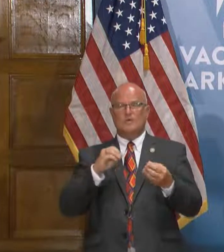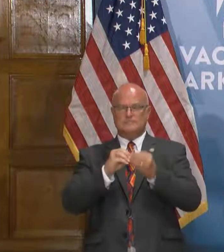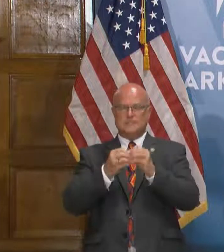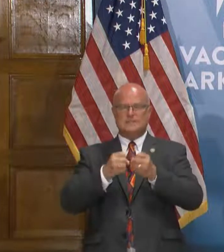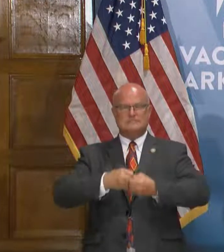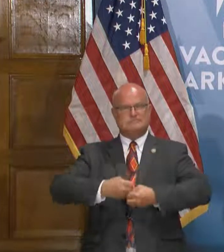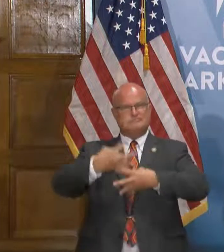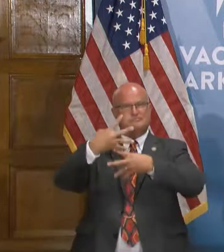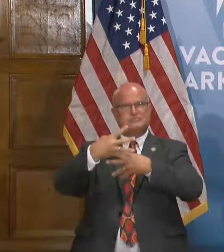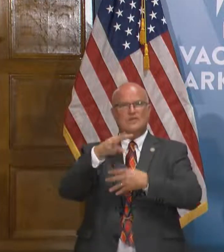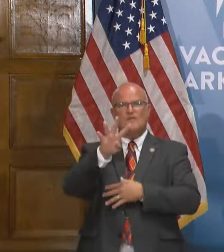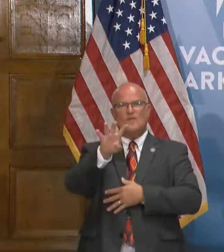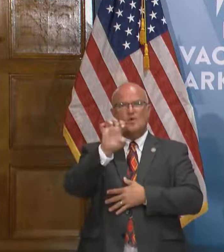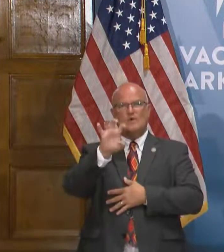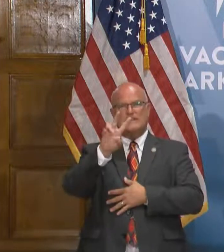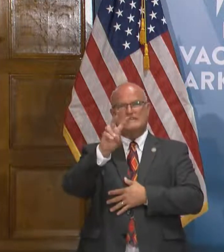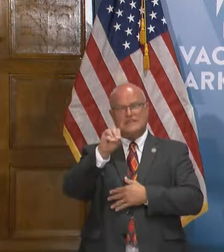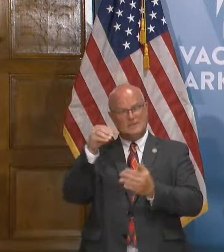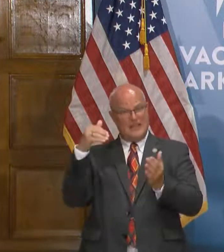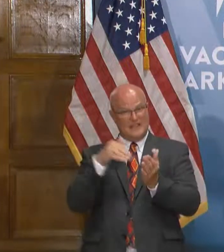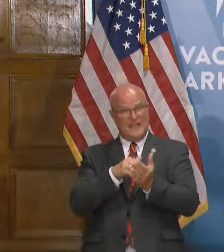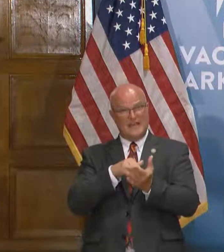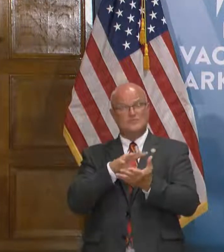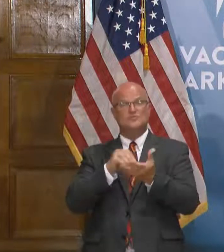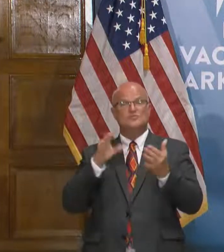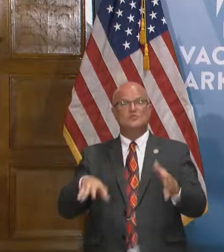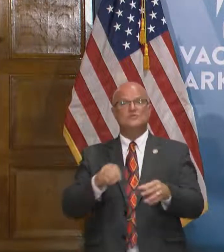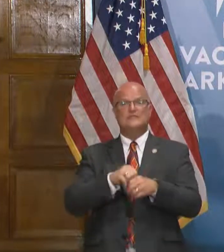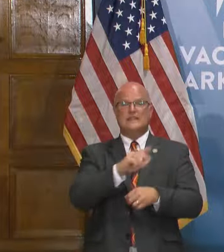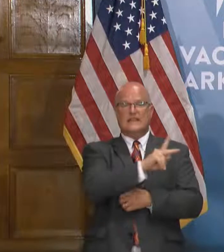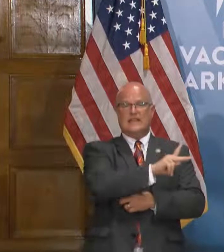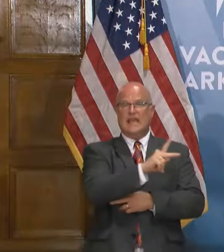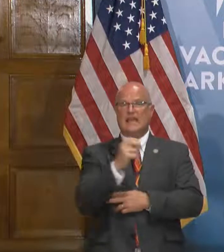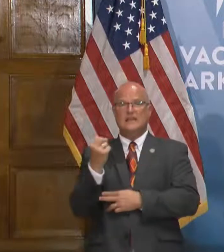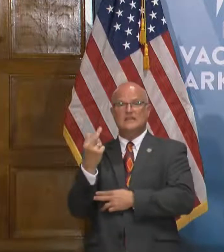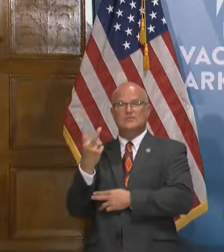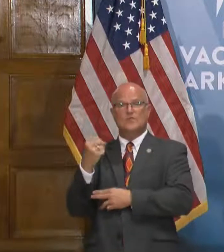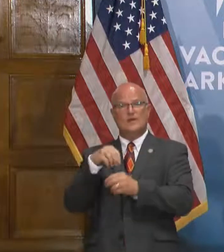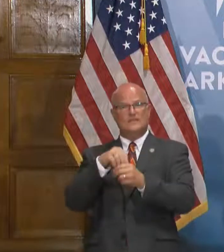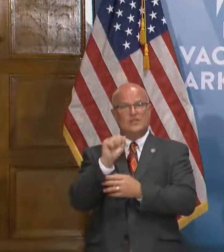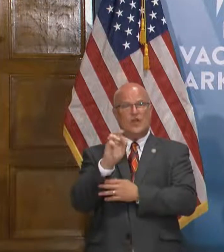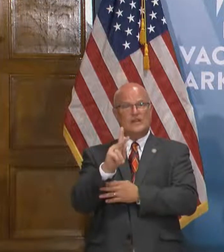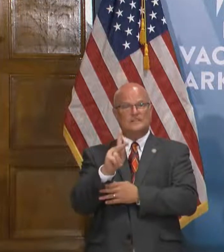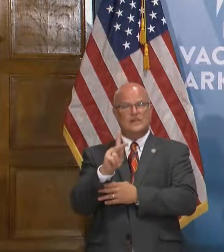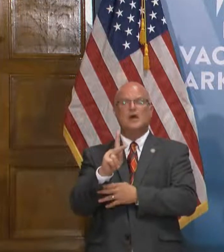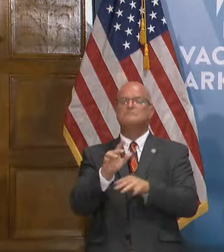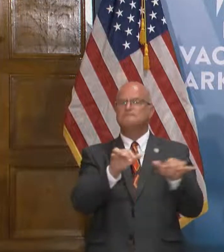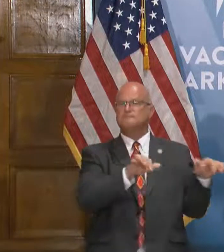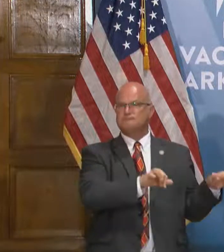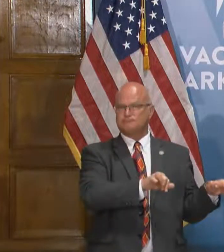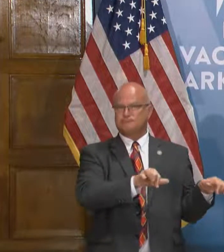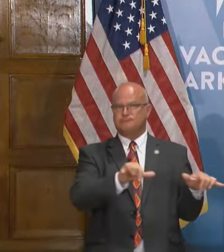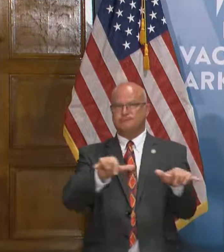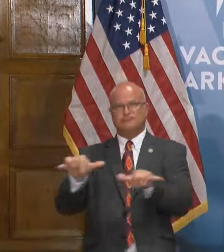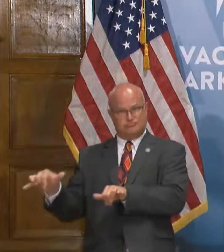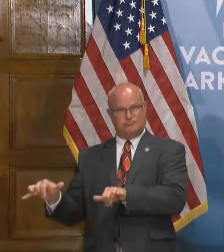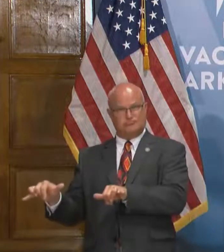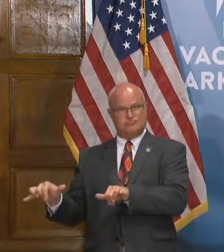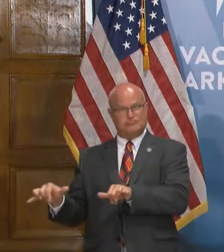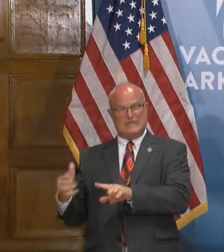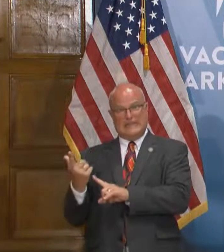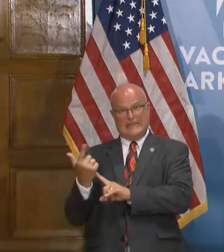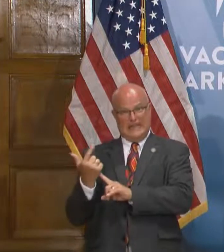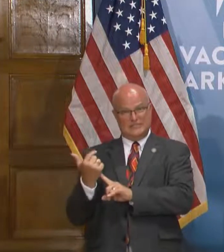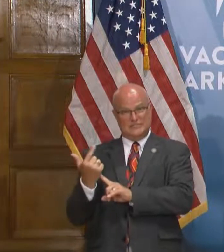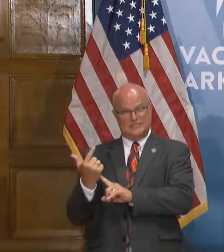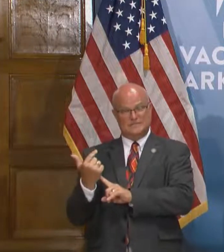about 470,000 students enrolled in our K-12 system in the state of Arkansas, which is consistent with where we were